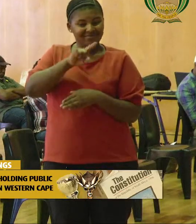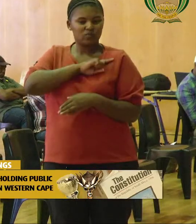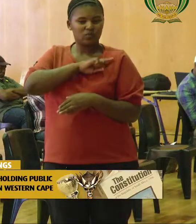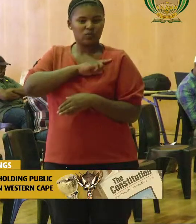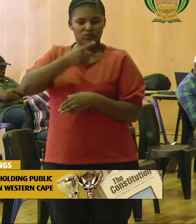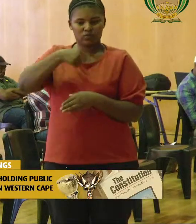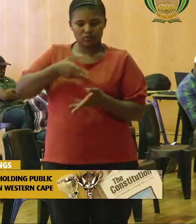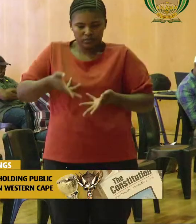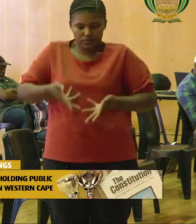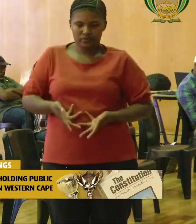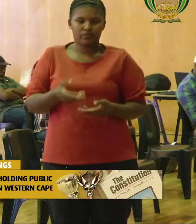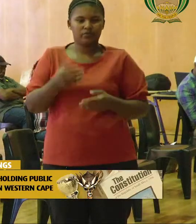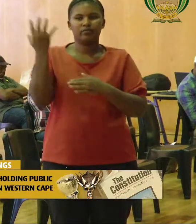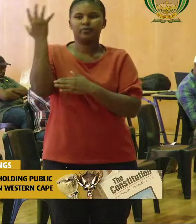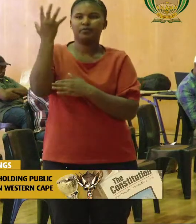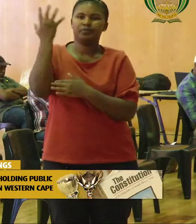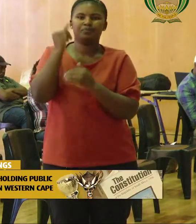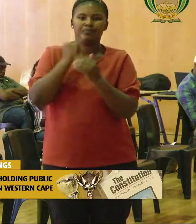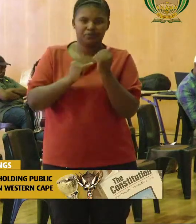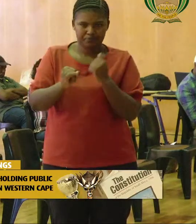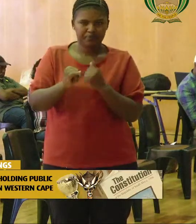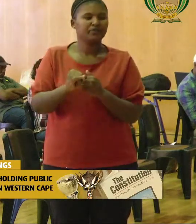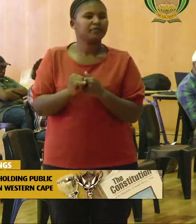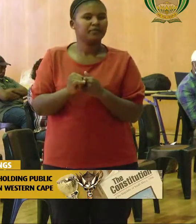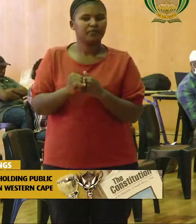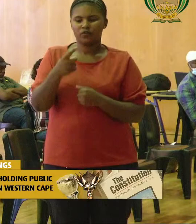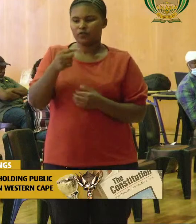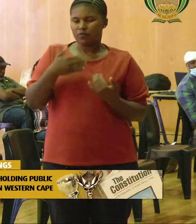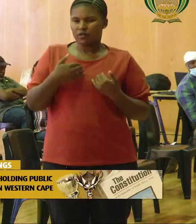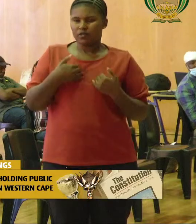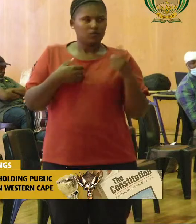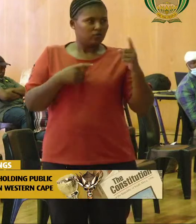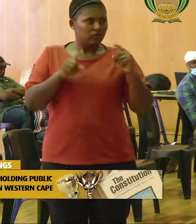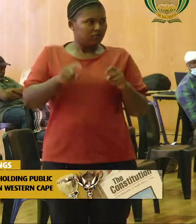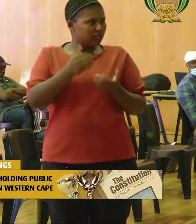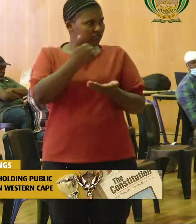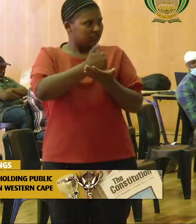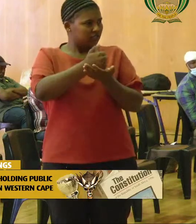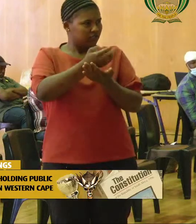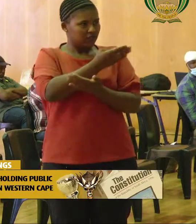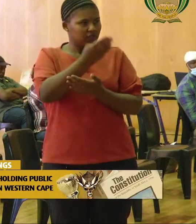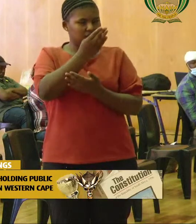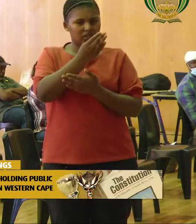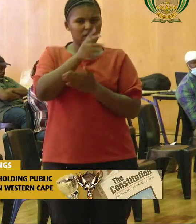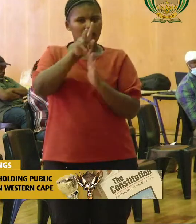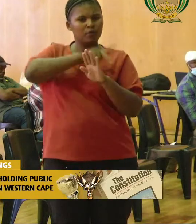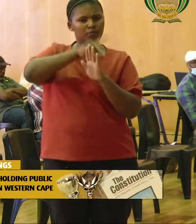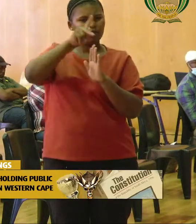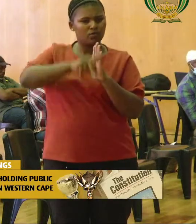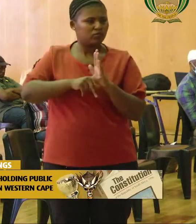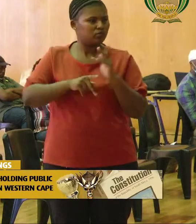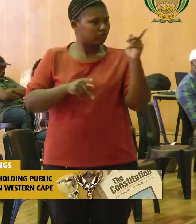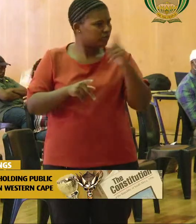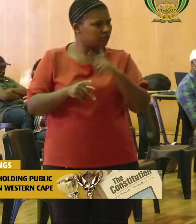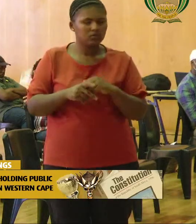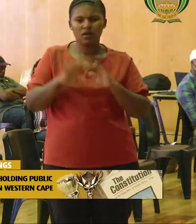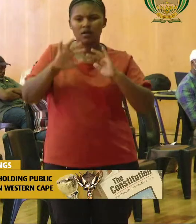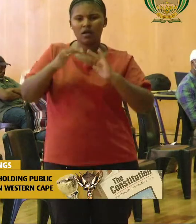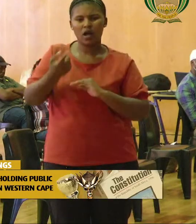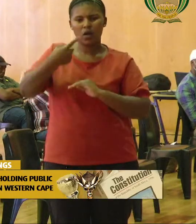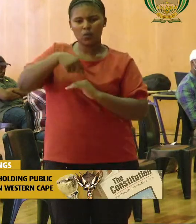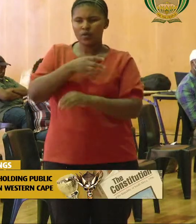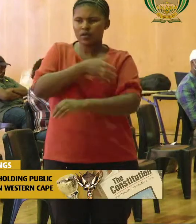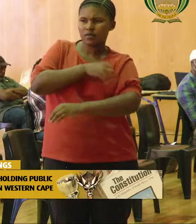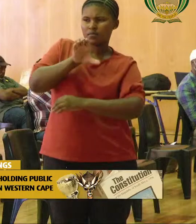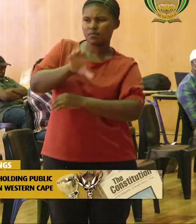we are talking about the independence. Because for me, we were supposed to be sitting here talking about the project, talking about how do we